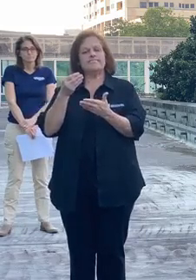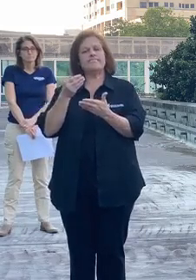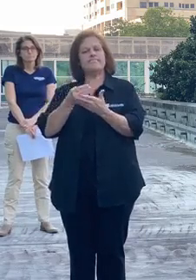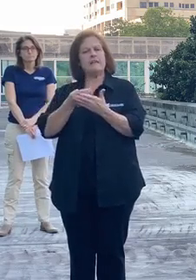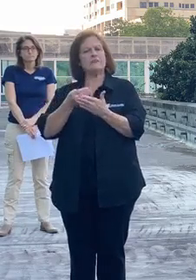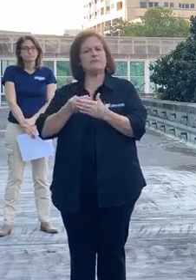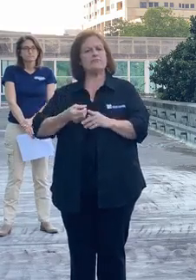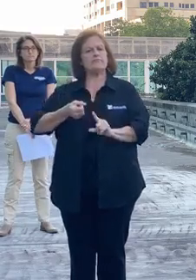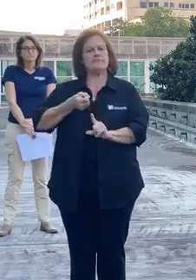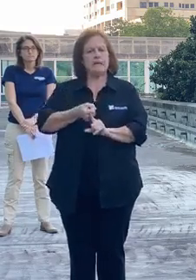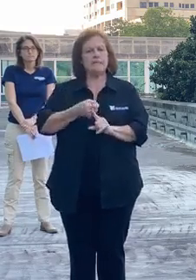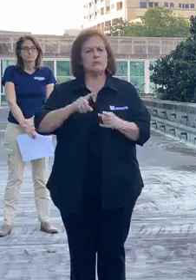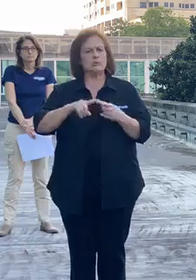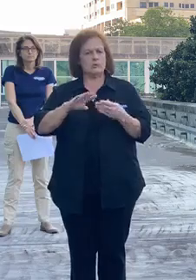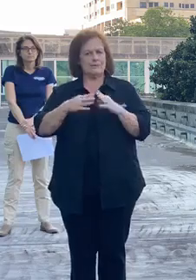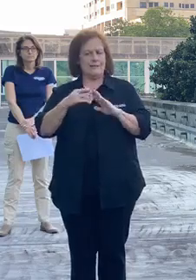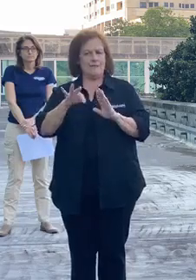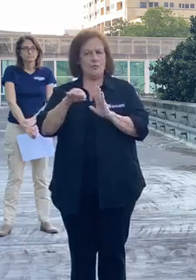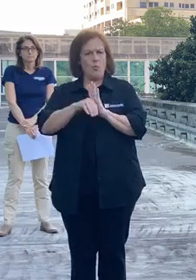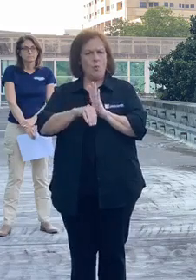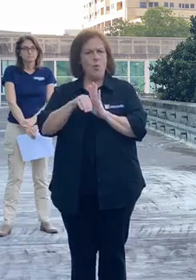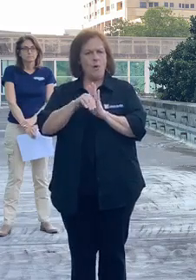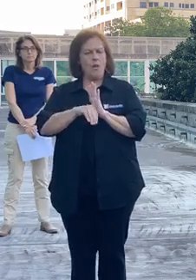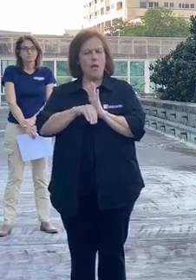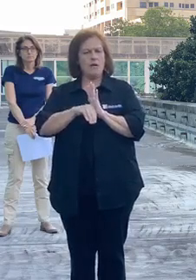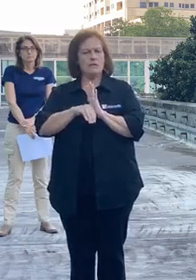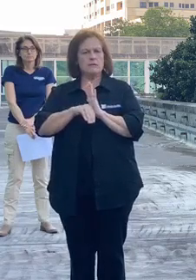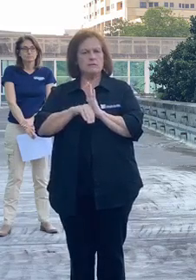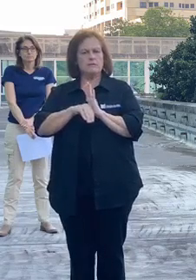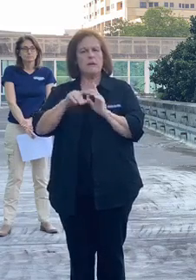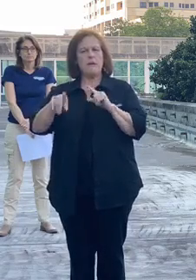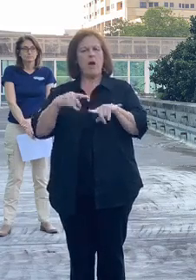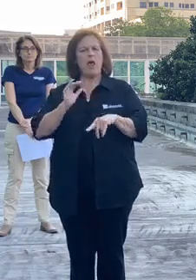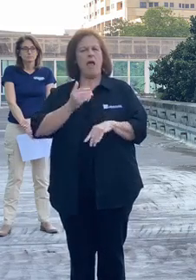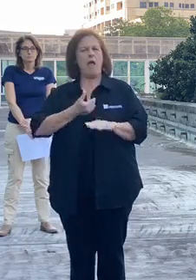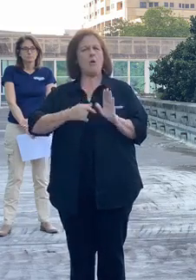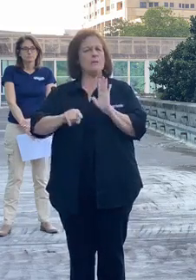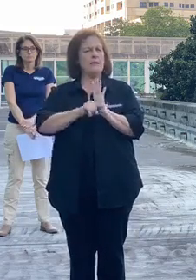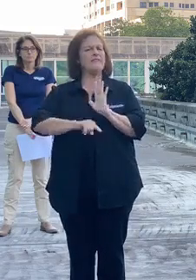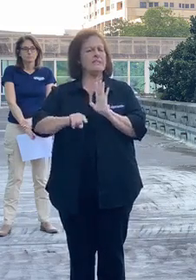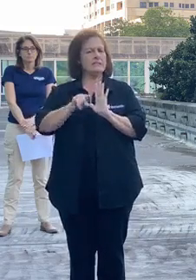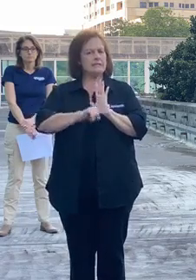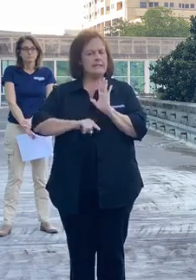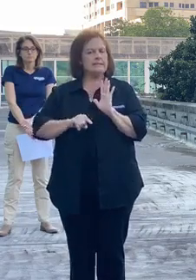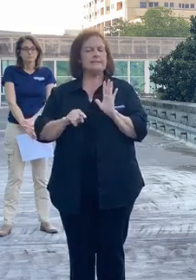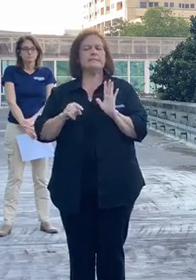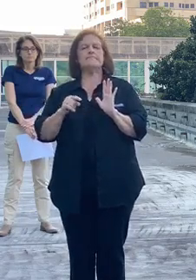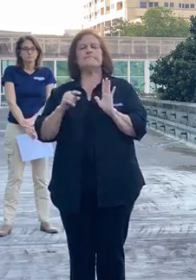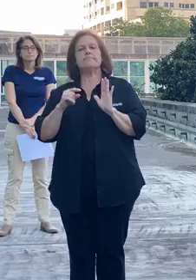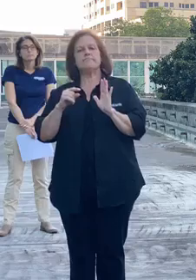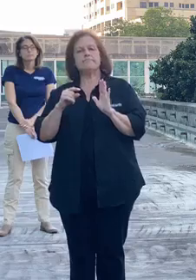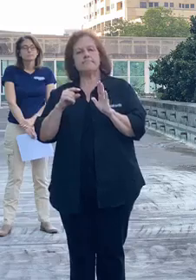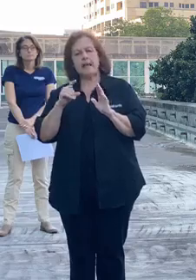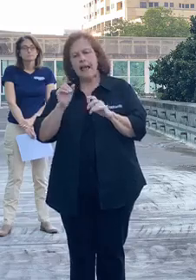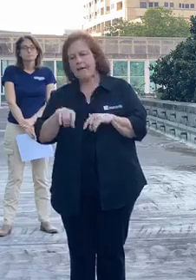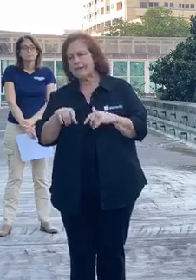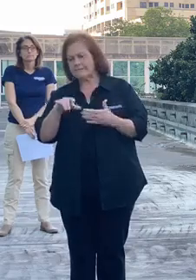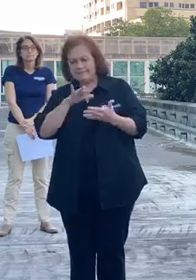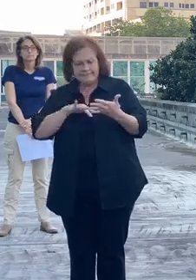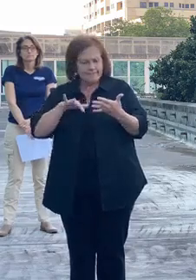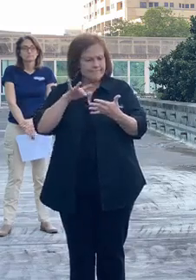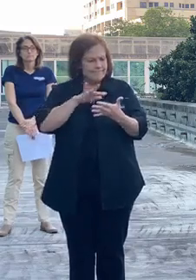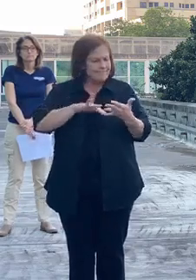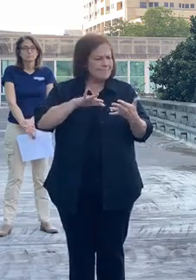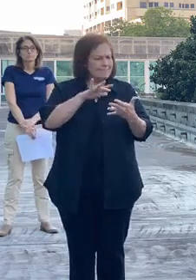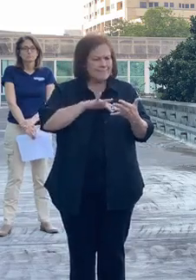impact to the city of New Orleans as it relates to our deficit, and looking very closely and monitoring and forecasting